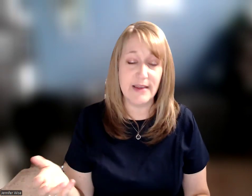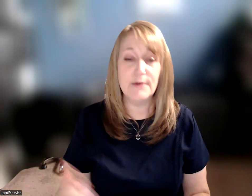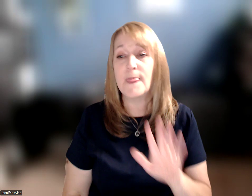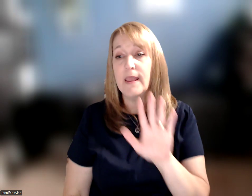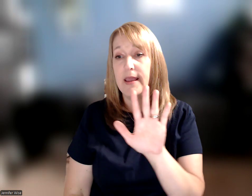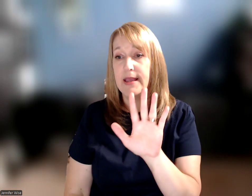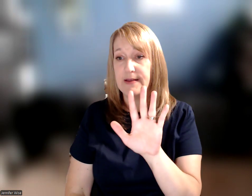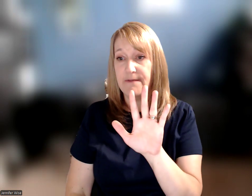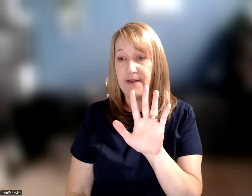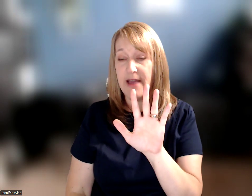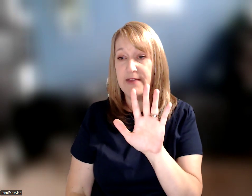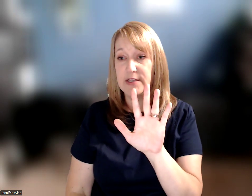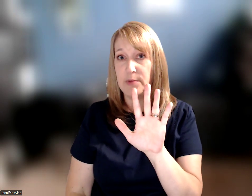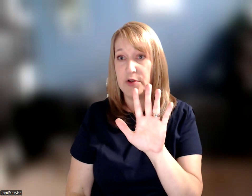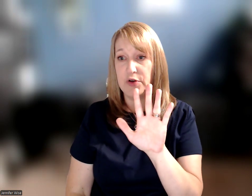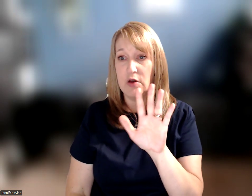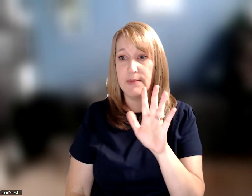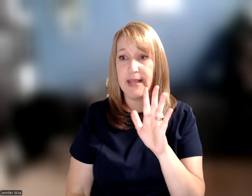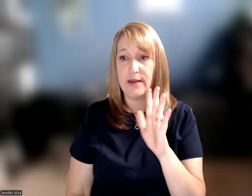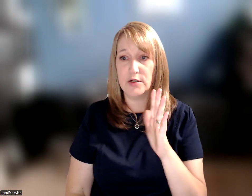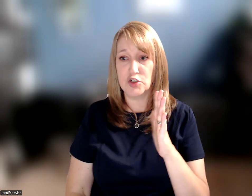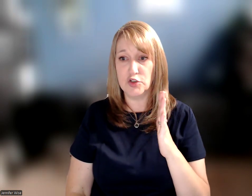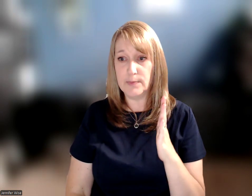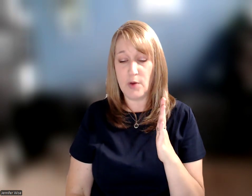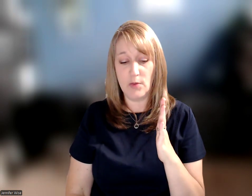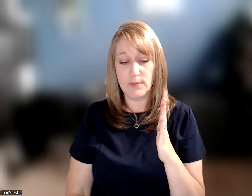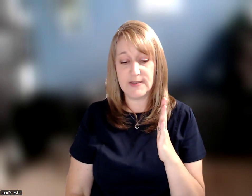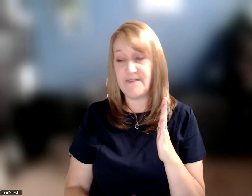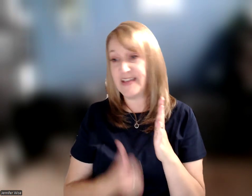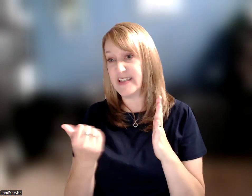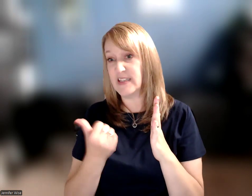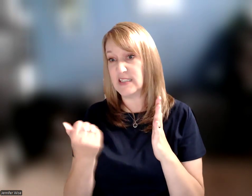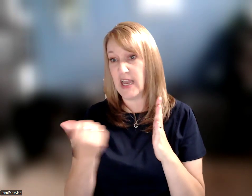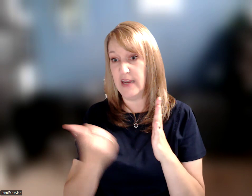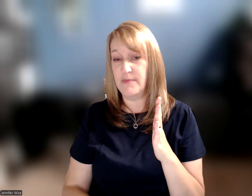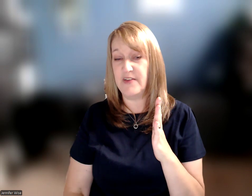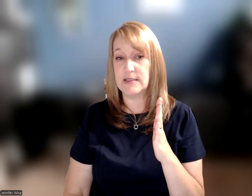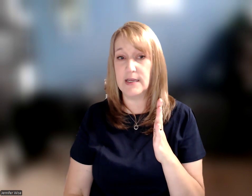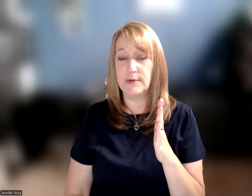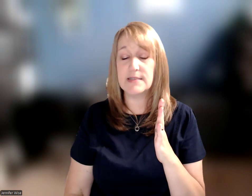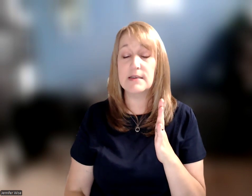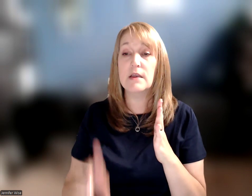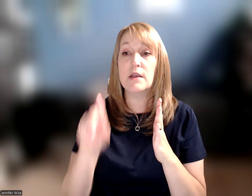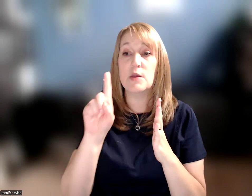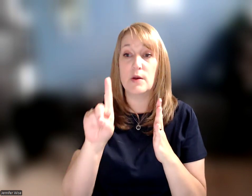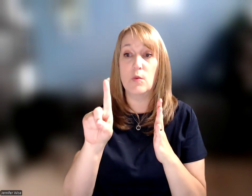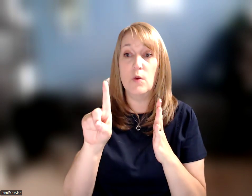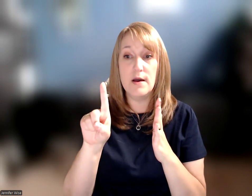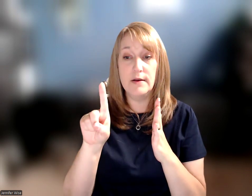begin is a five hand shape on your non-dominant hand. Turn your palm to face the side, face sideways. You want a one